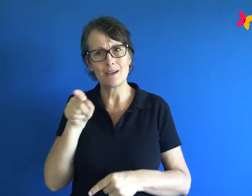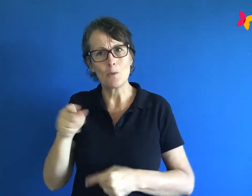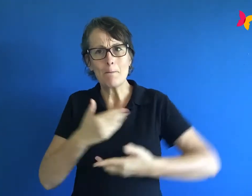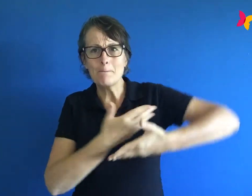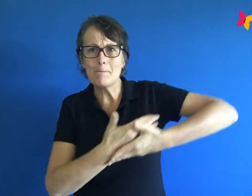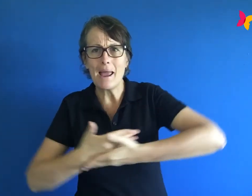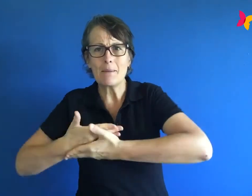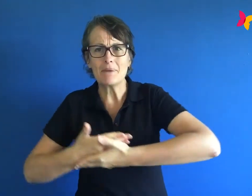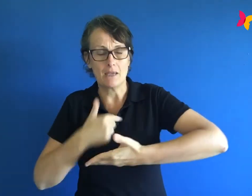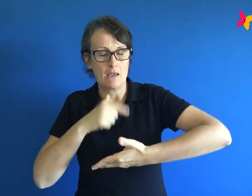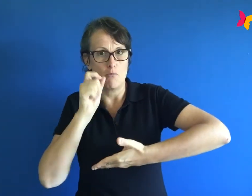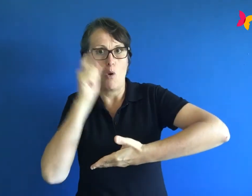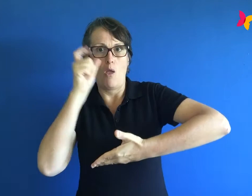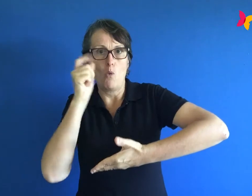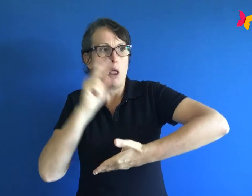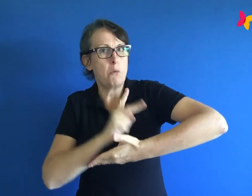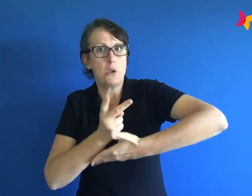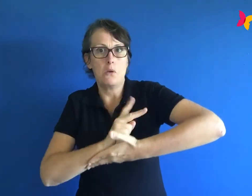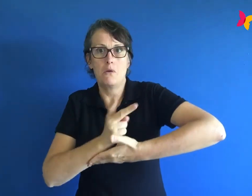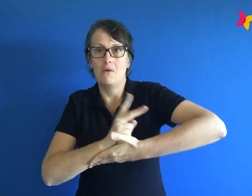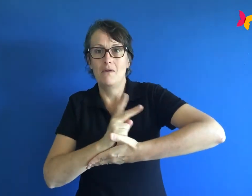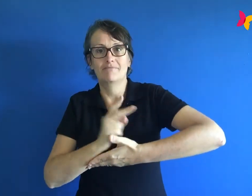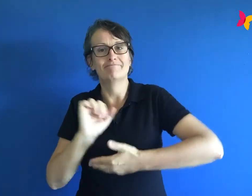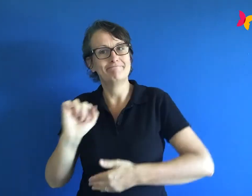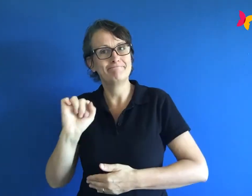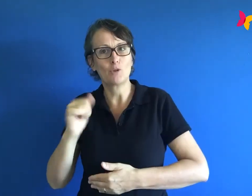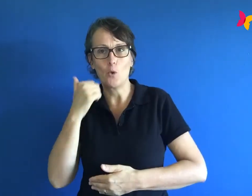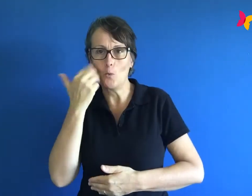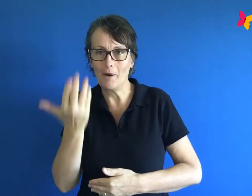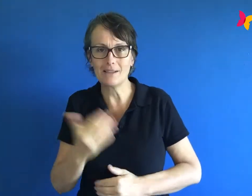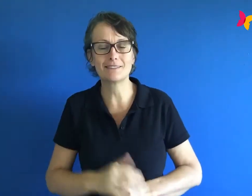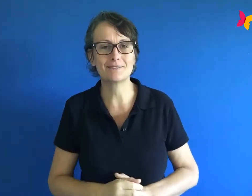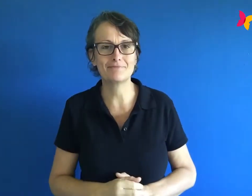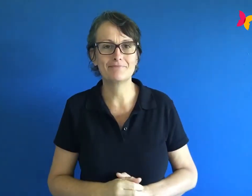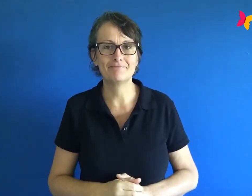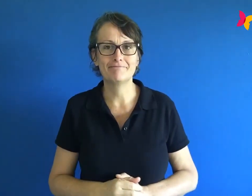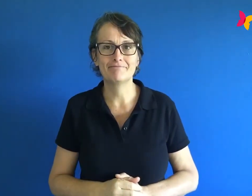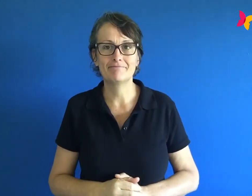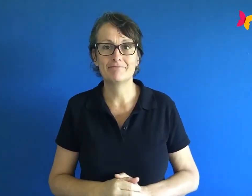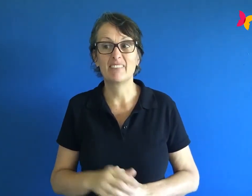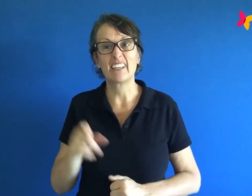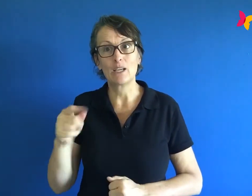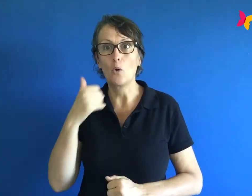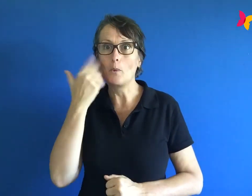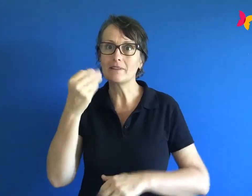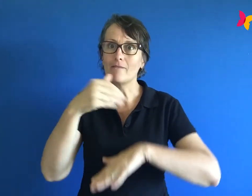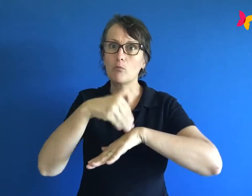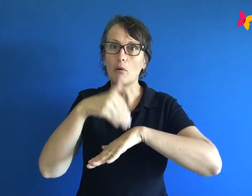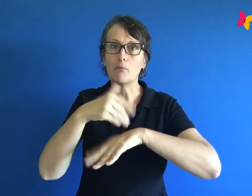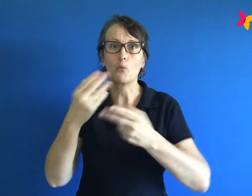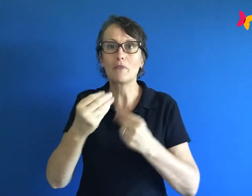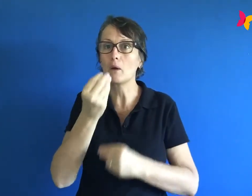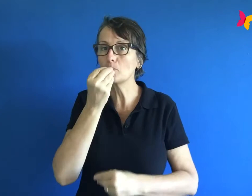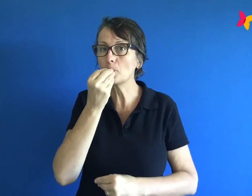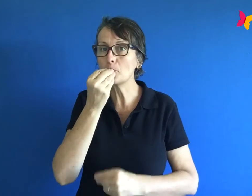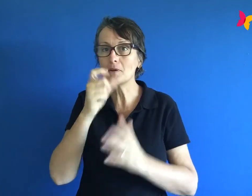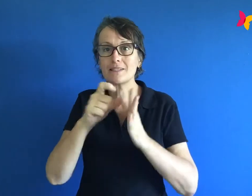tasks. And, Yeah. you know, apparently his dummy was an issue. Ah, like is it the wrong shape for his mouth? No, or he